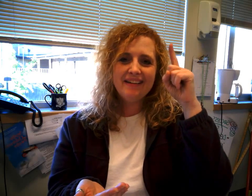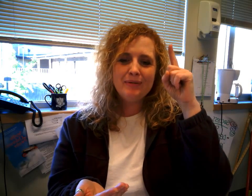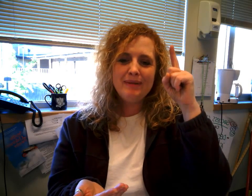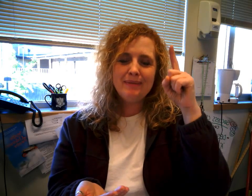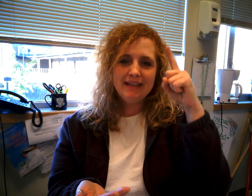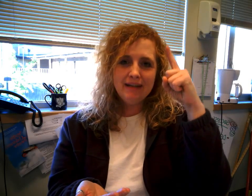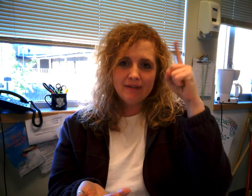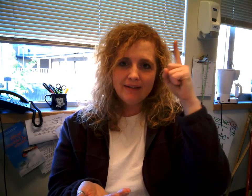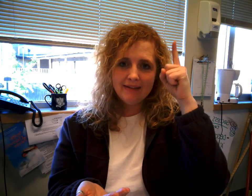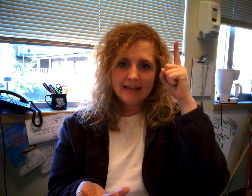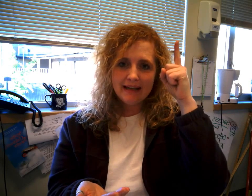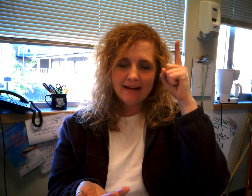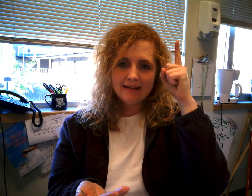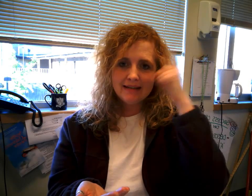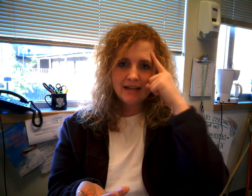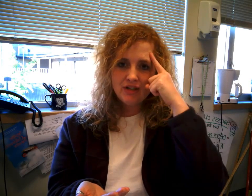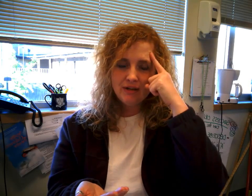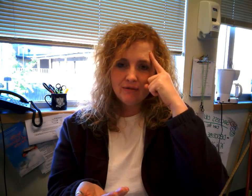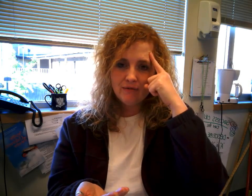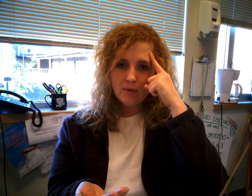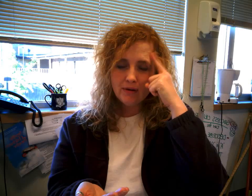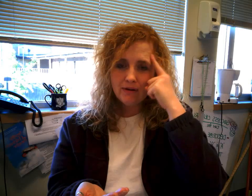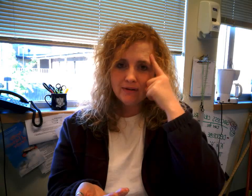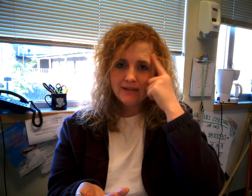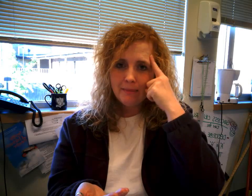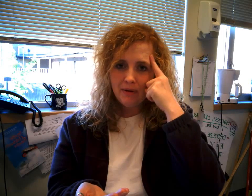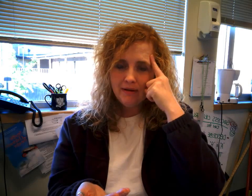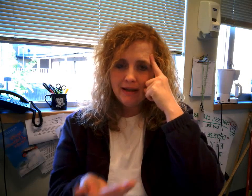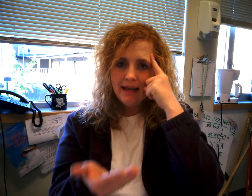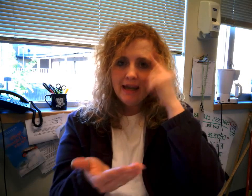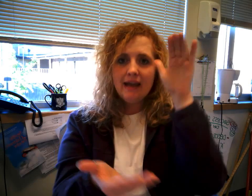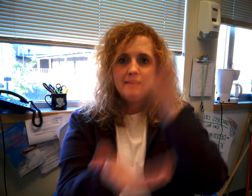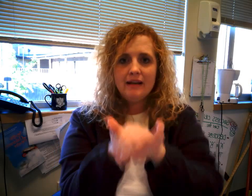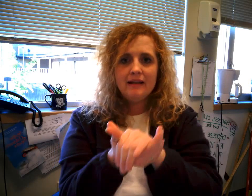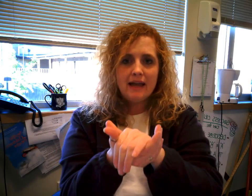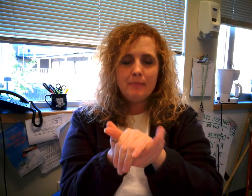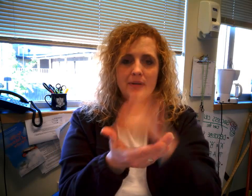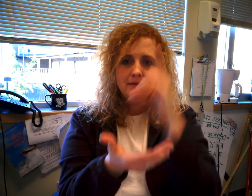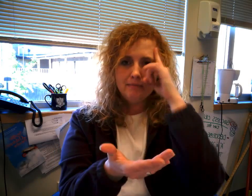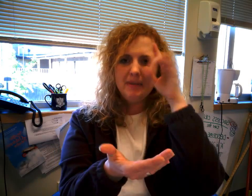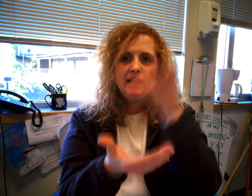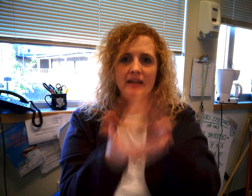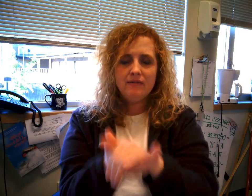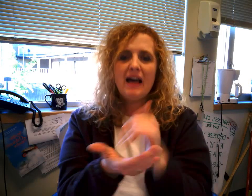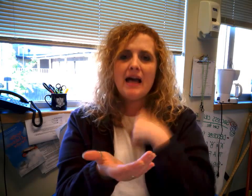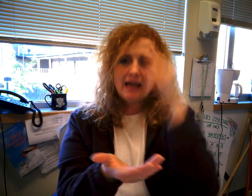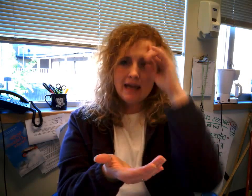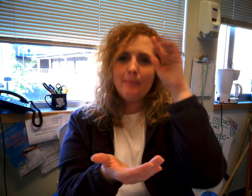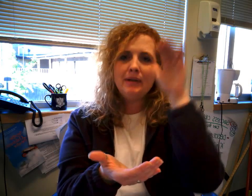one is personality. It's with a P. And you're just circling and dropping on your opposite